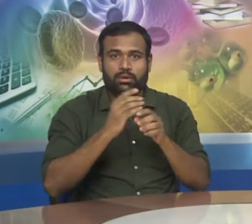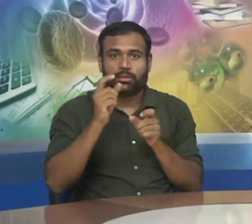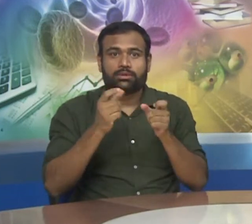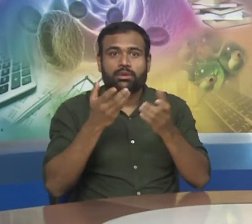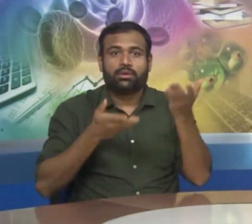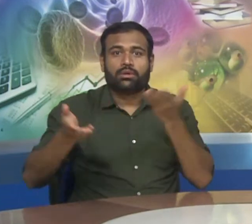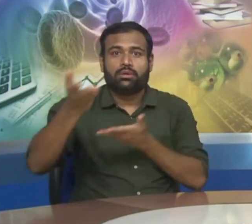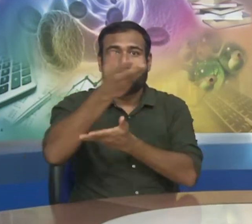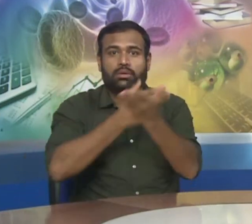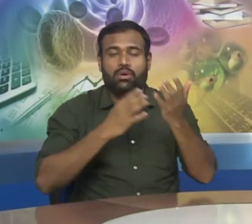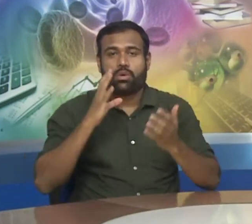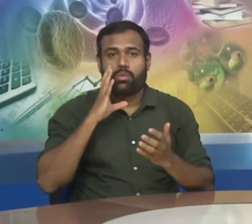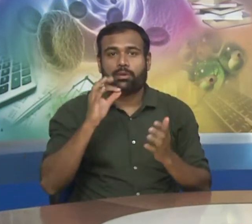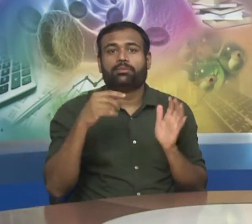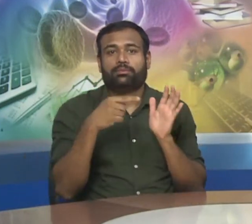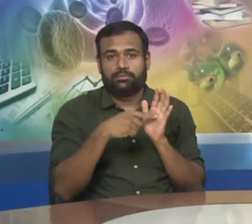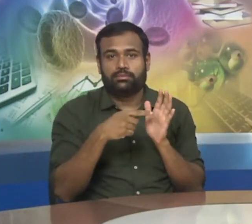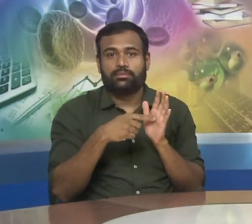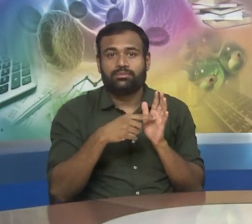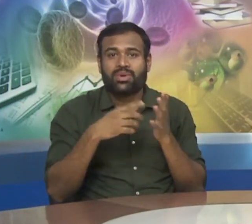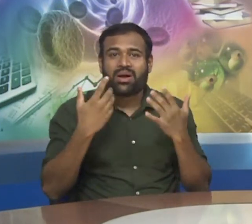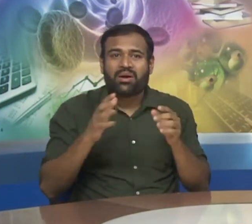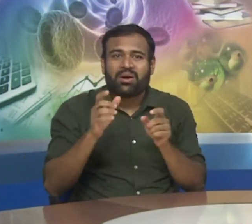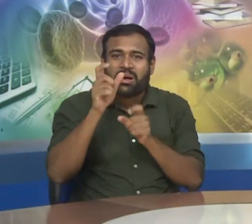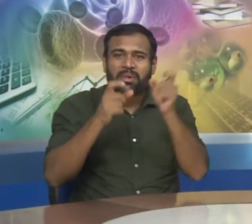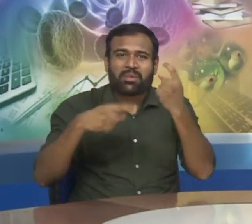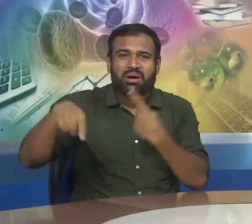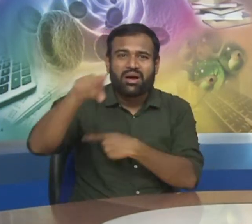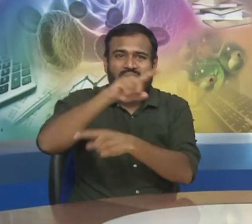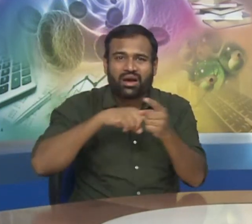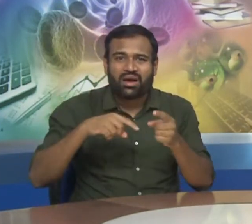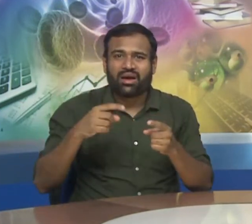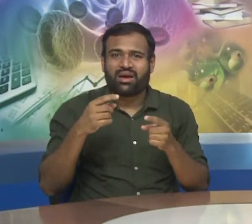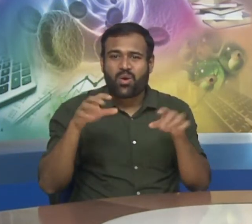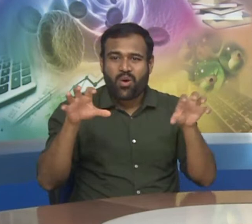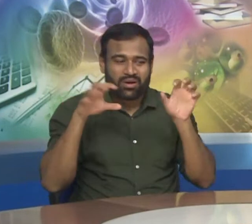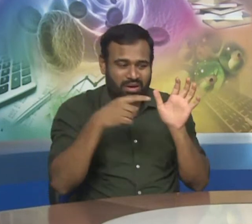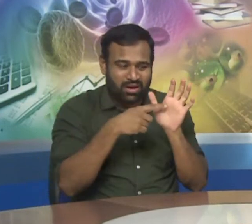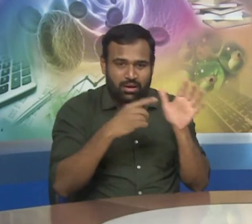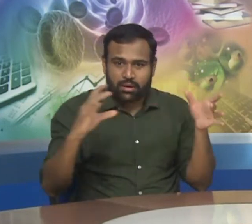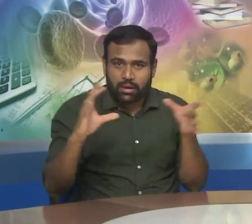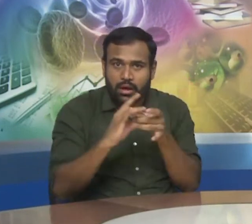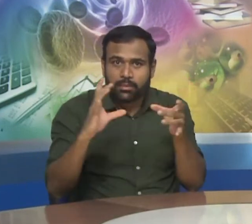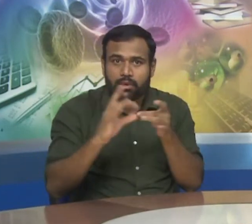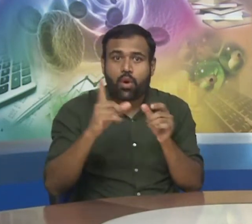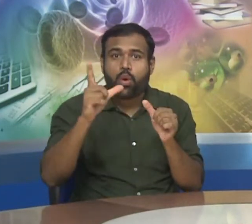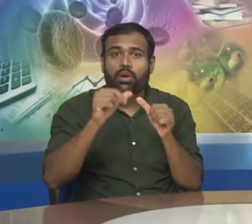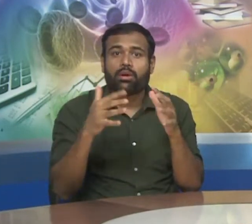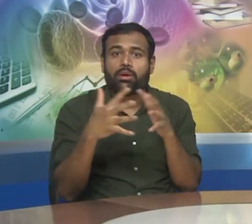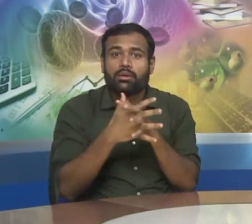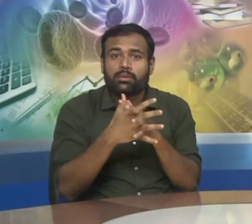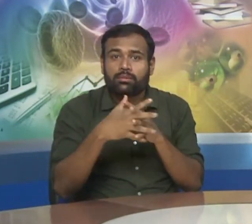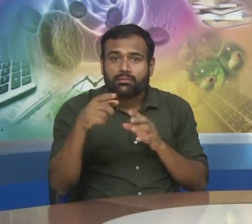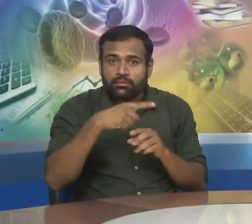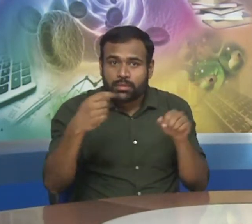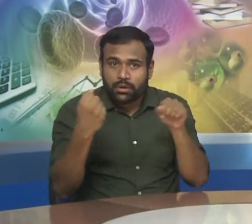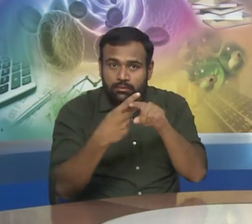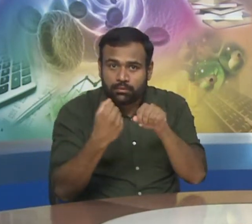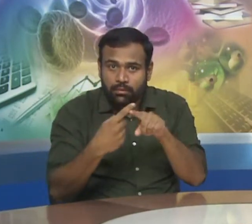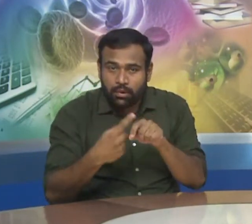The Constitution of India is the supreme law of the land, and the Supreme Court is